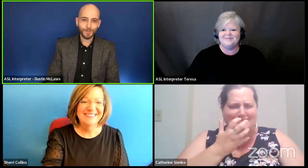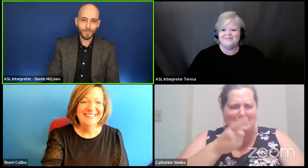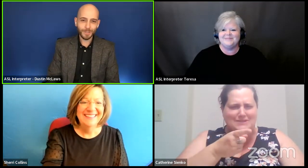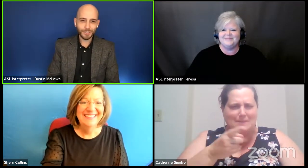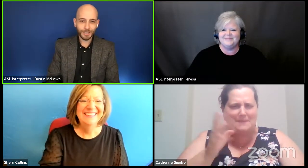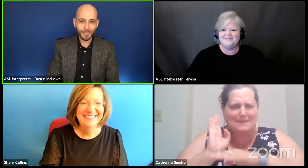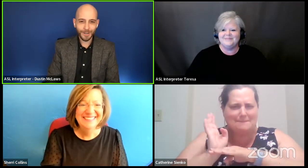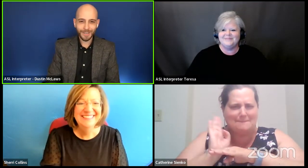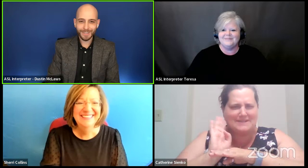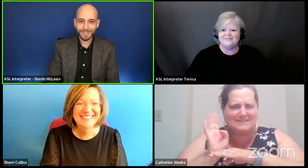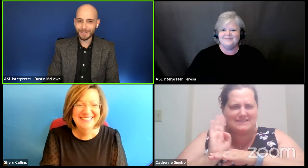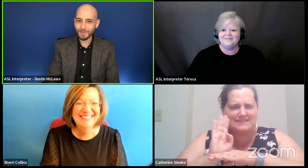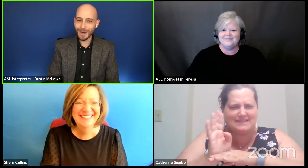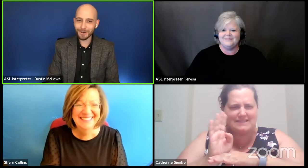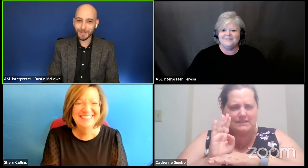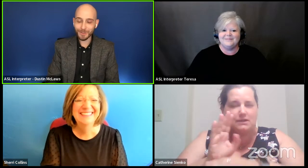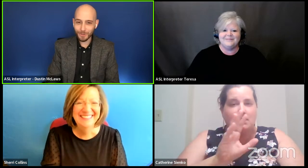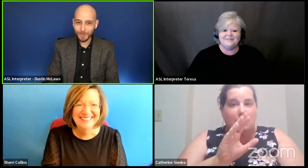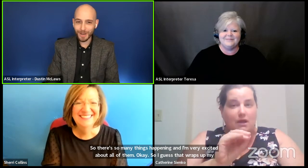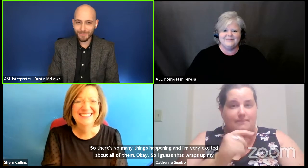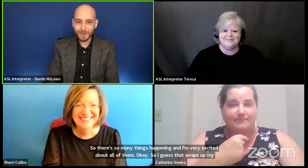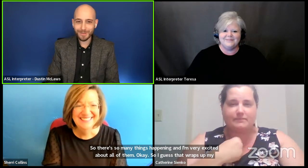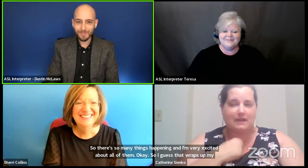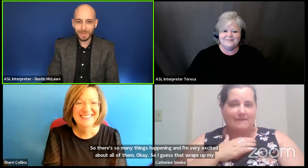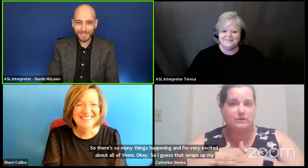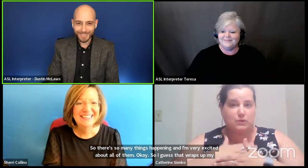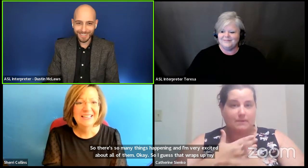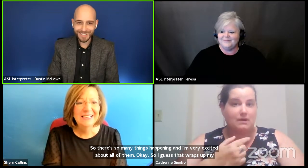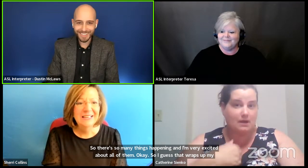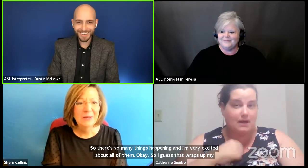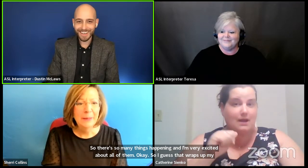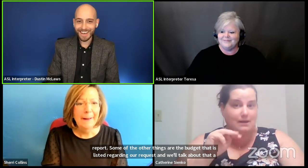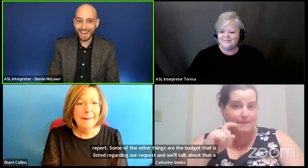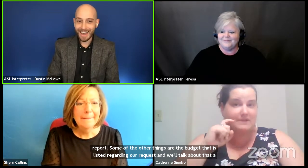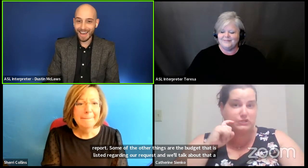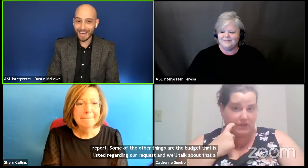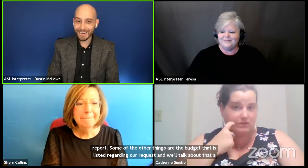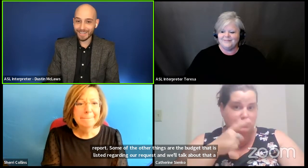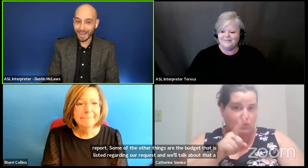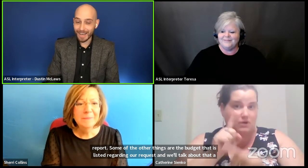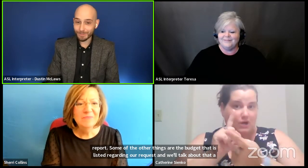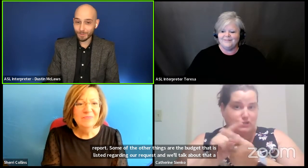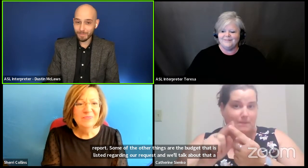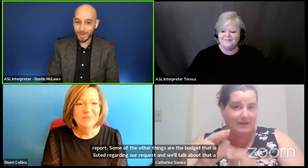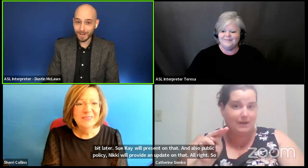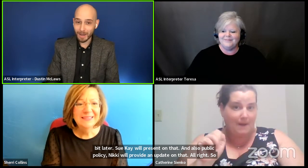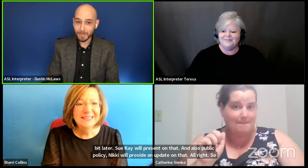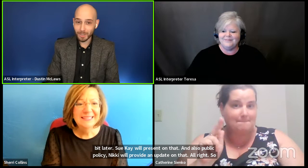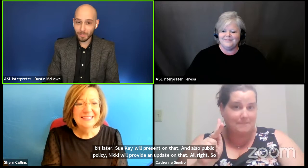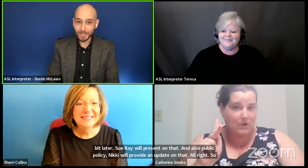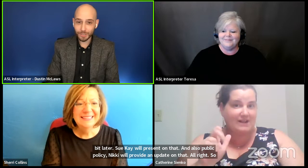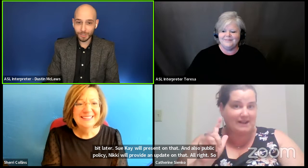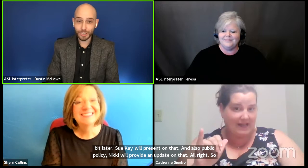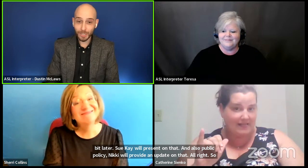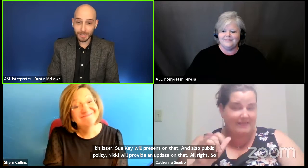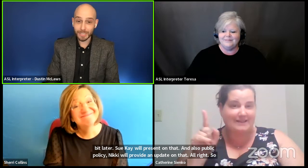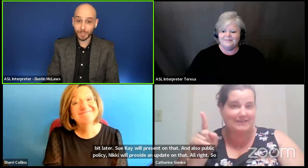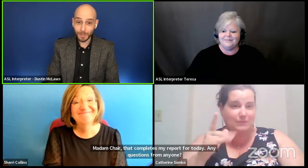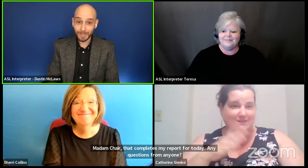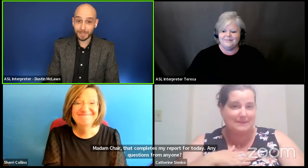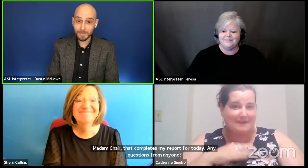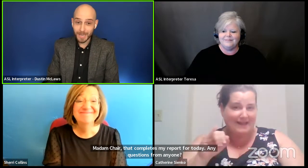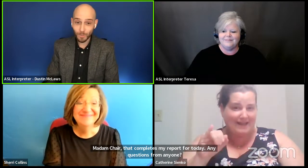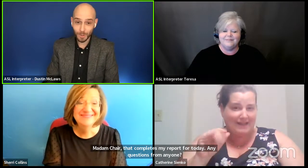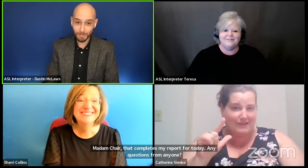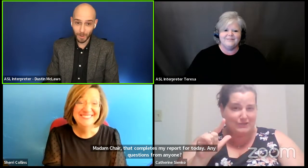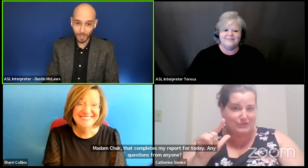Thank you so much, Sherry. Wow, you have been busy. And I have to admit, I'm a little bit jealous that